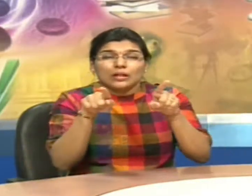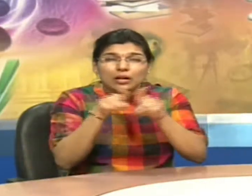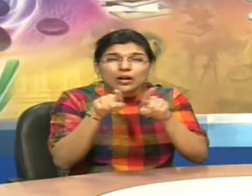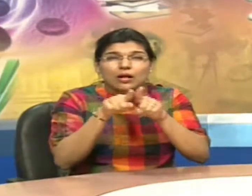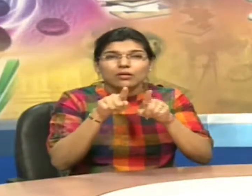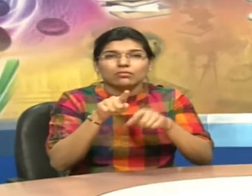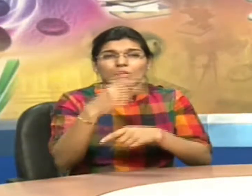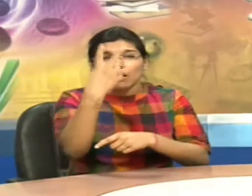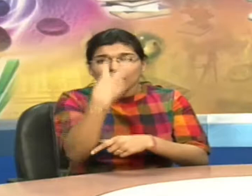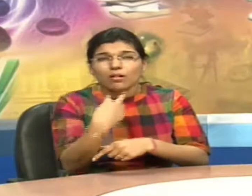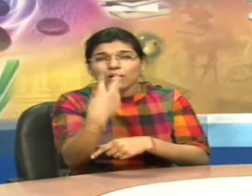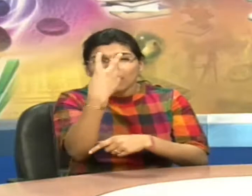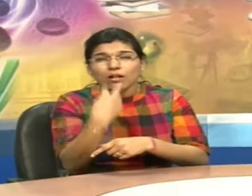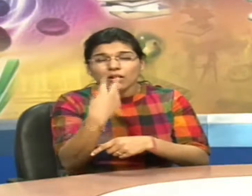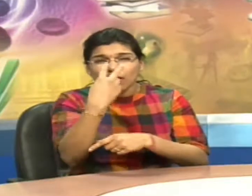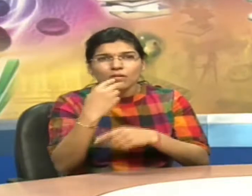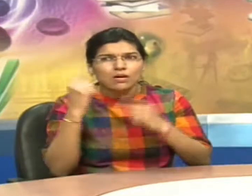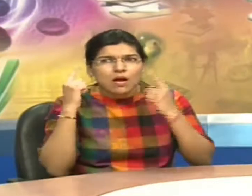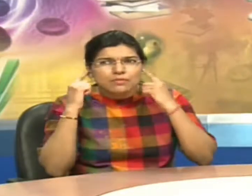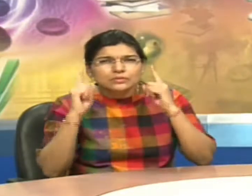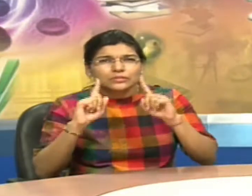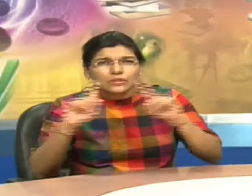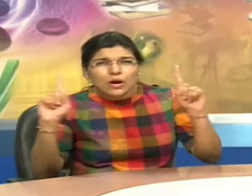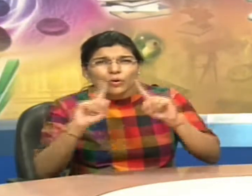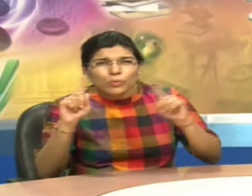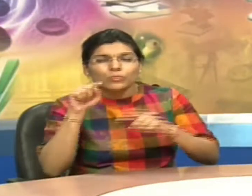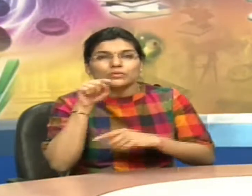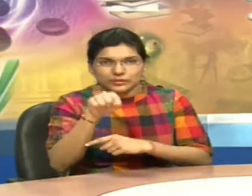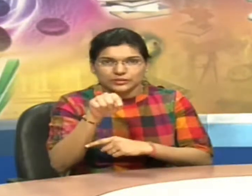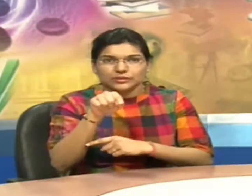wail, a loud cry sound.